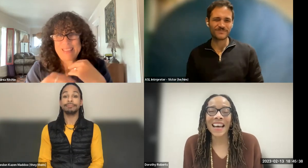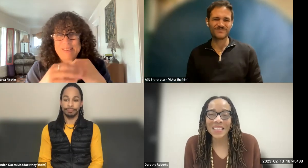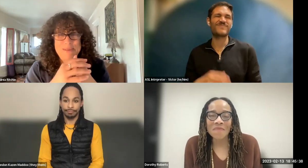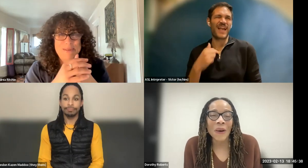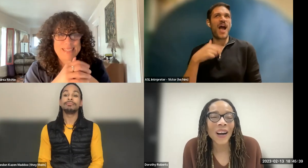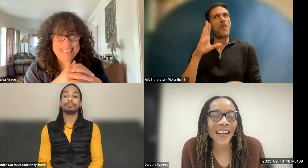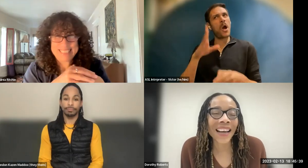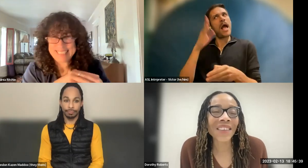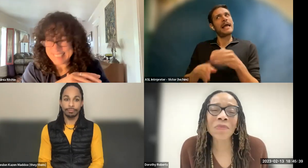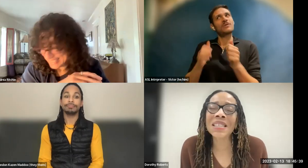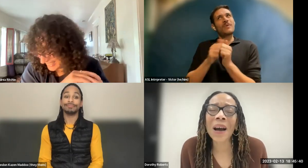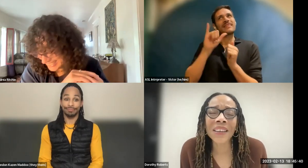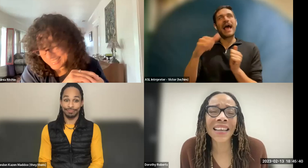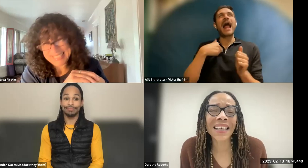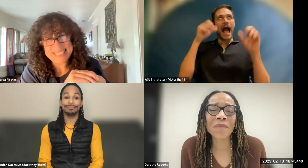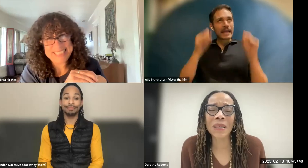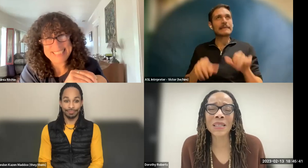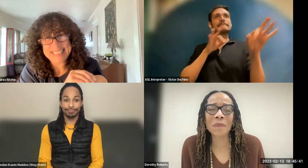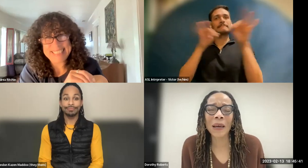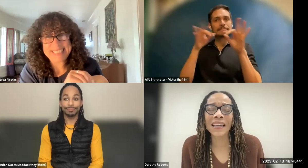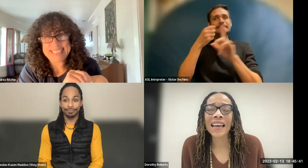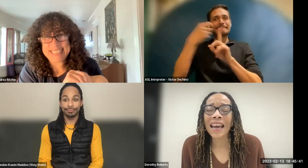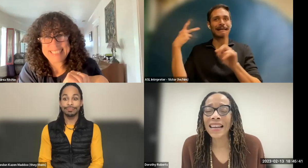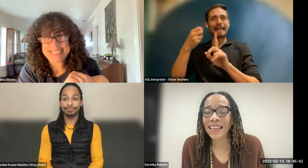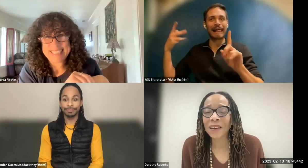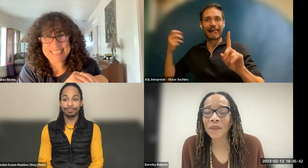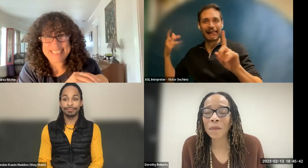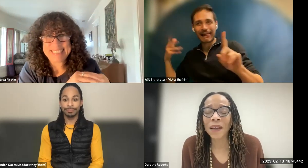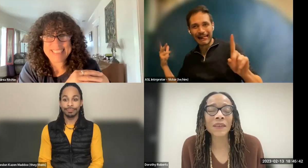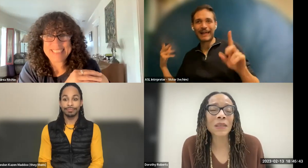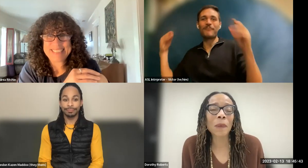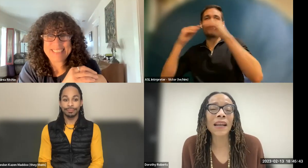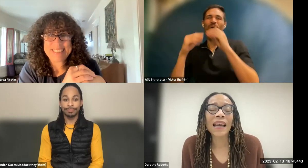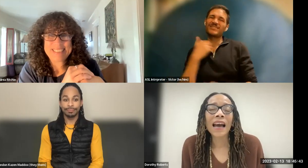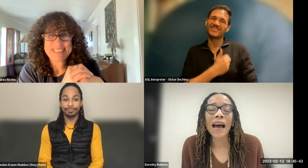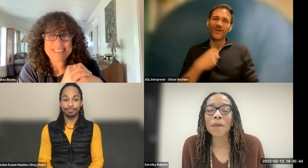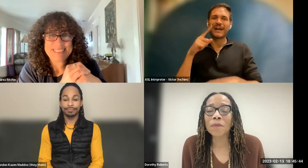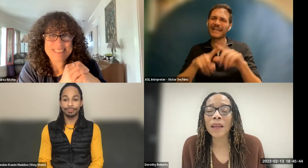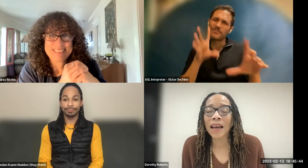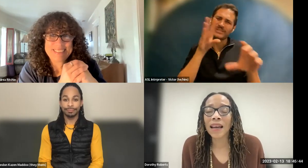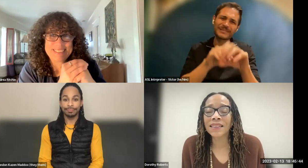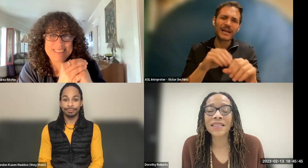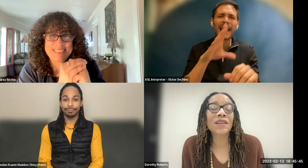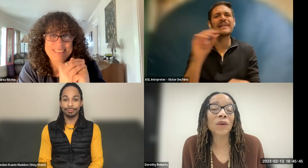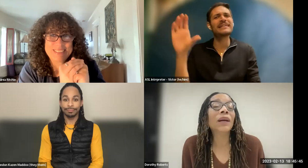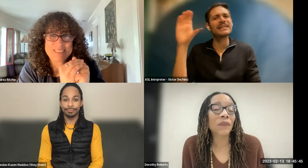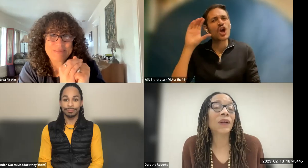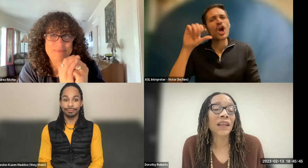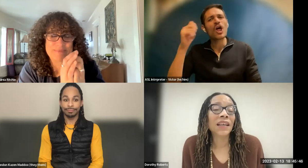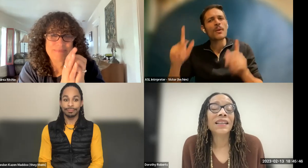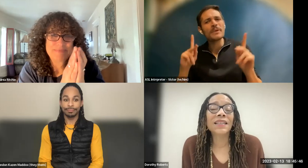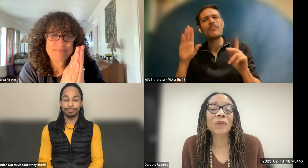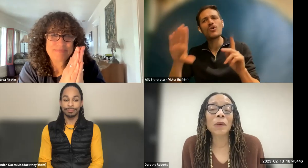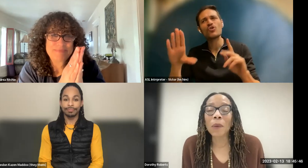There's lots more. I'm sorry I can't participate and hear from others, but I'm just so